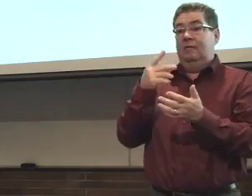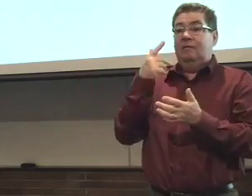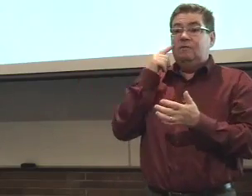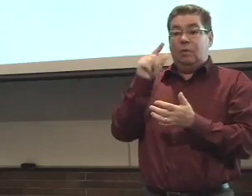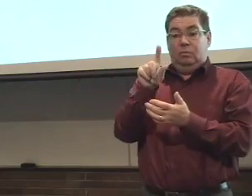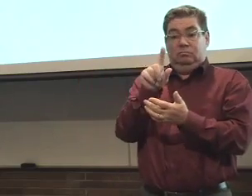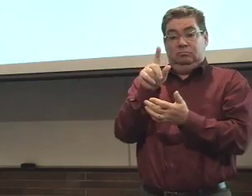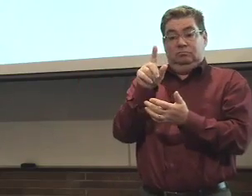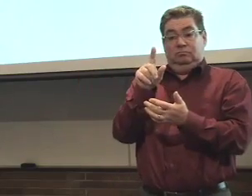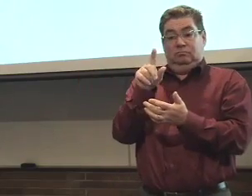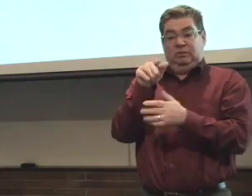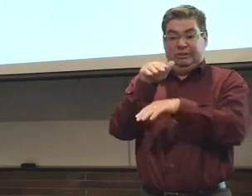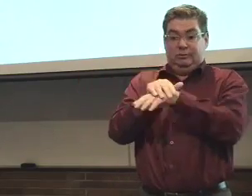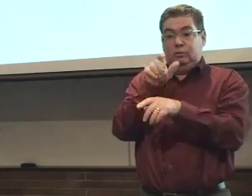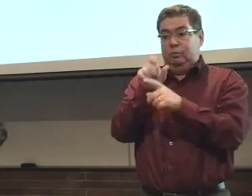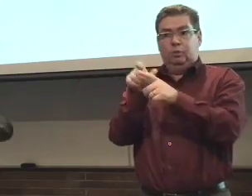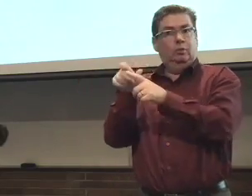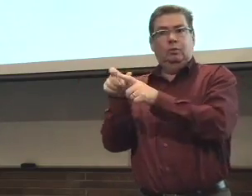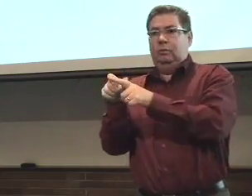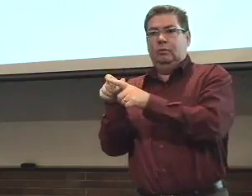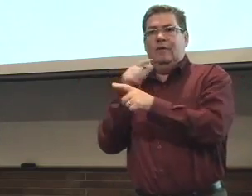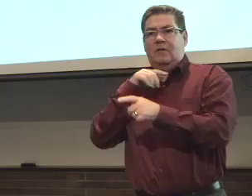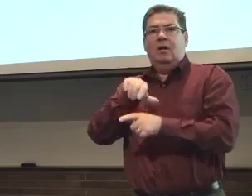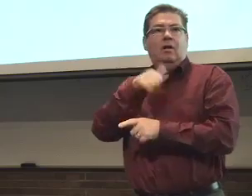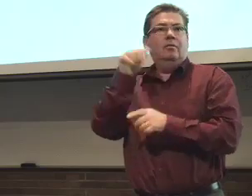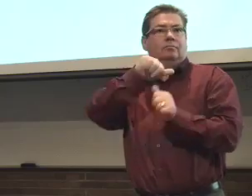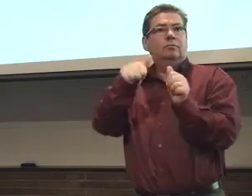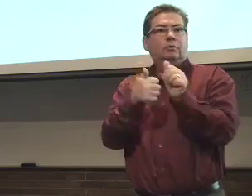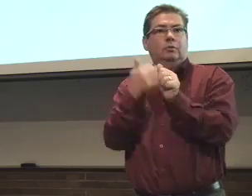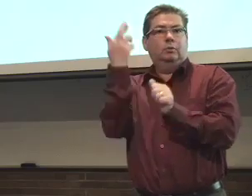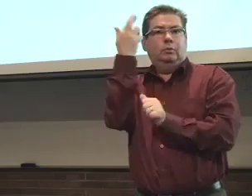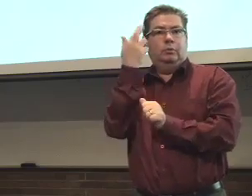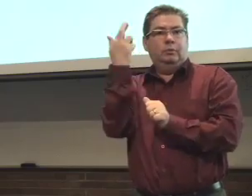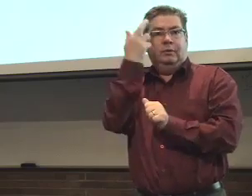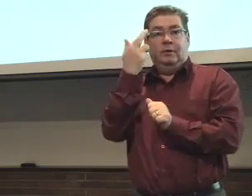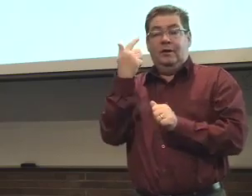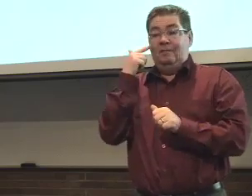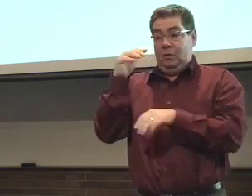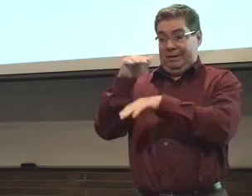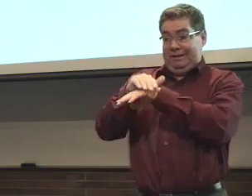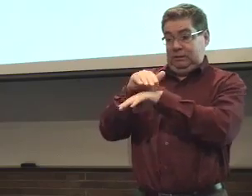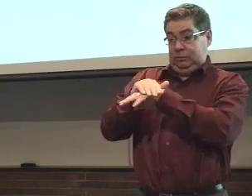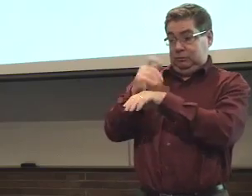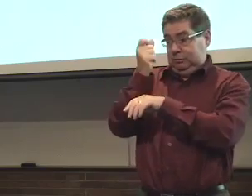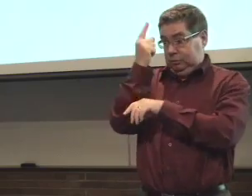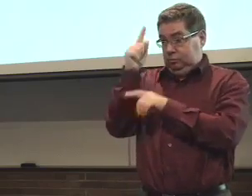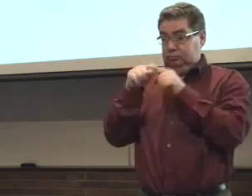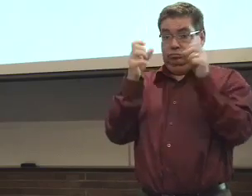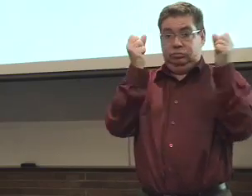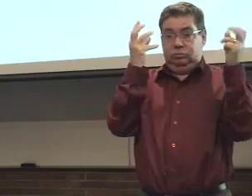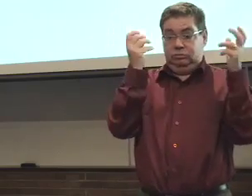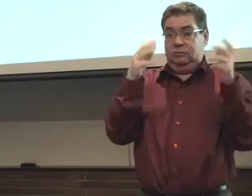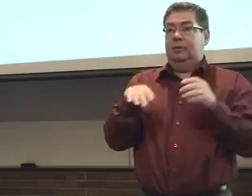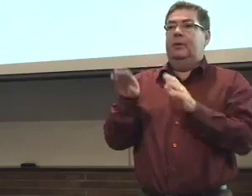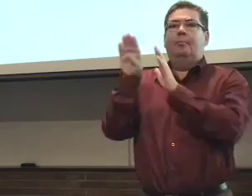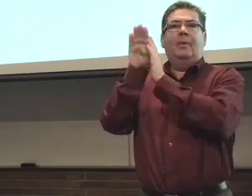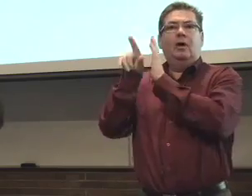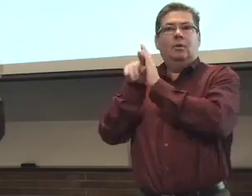print. All the stuff behind it that you bring to print is crucial. Background knowledge, the way you